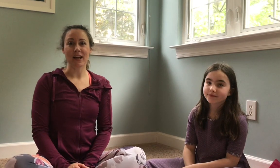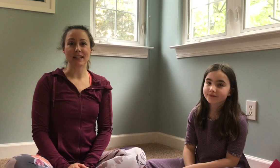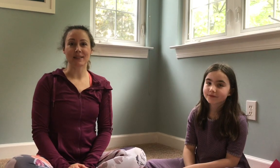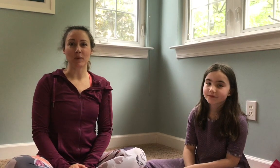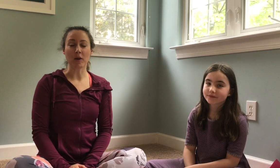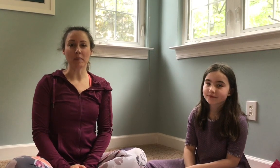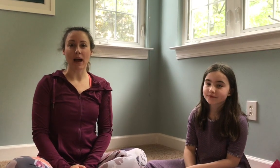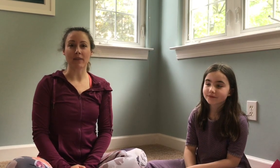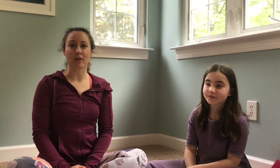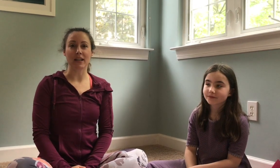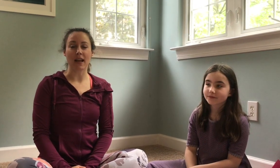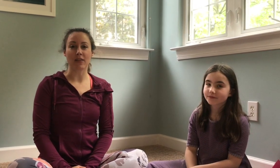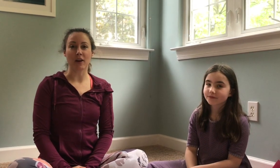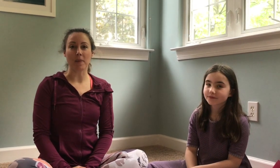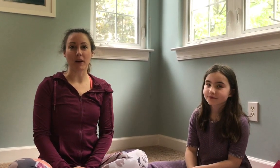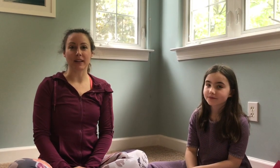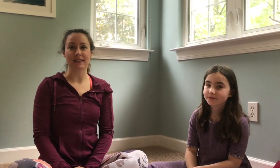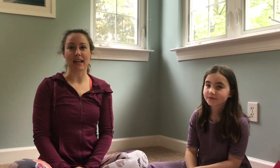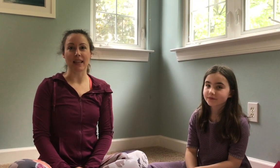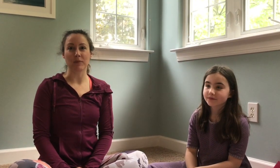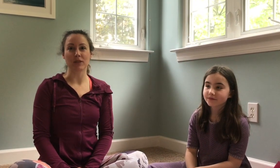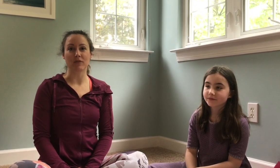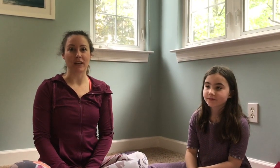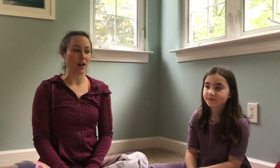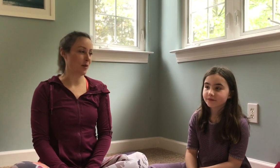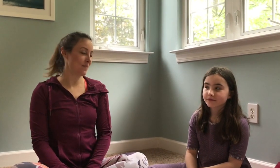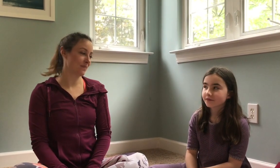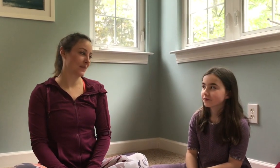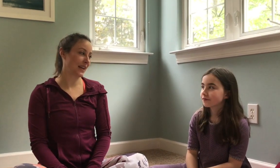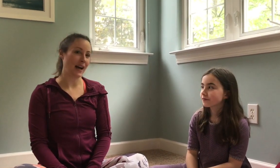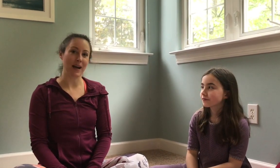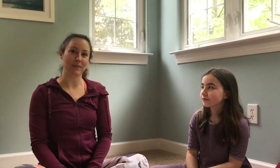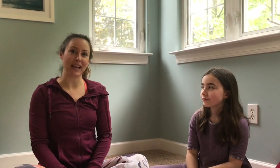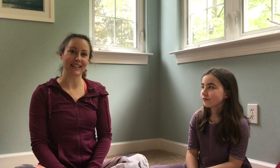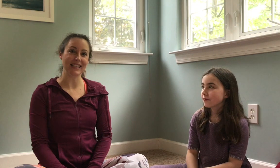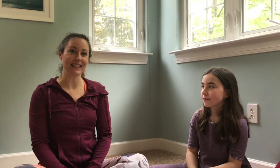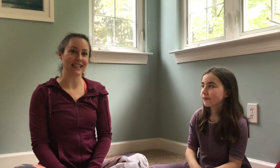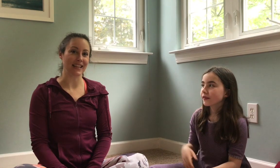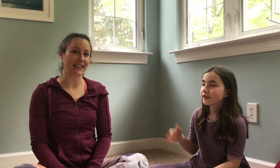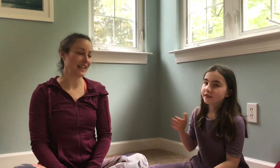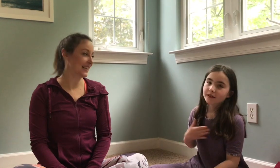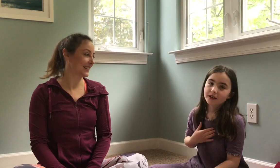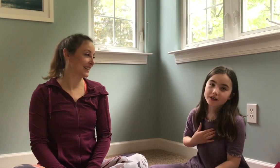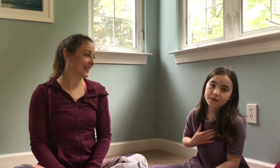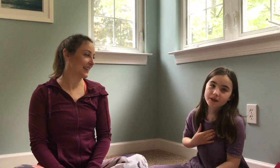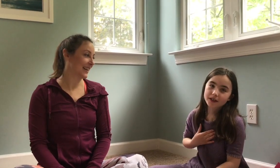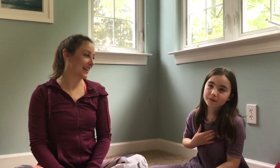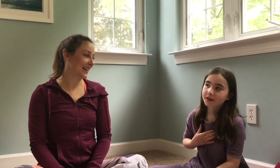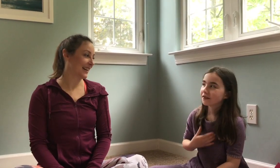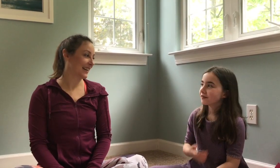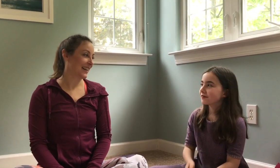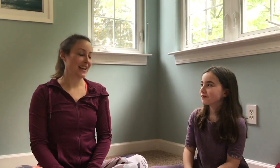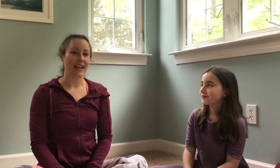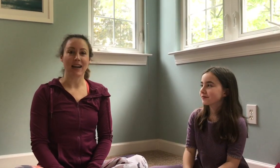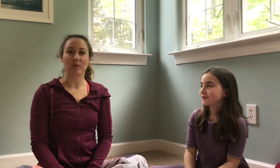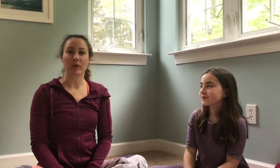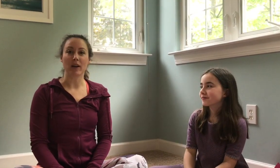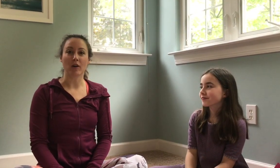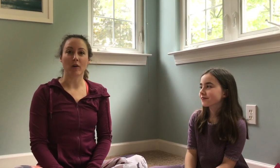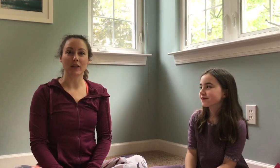friends, welcome back for another American Sign Language video. I'm Leslie Stanley. And I'm Annabelle. And we are going to